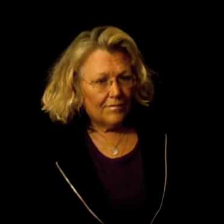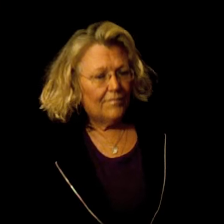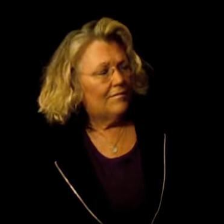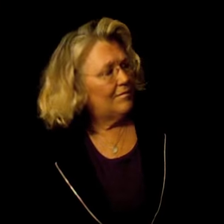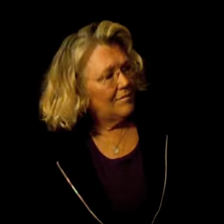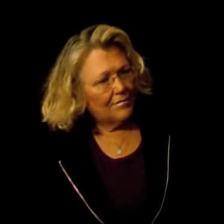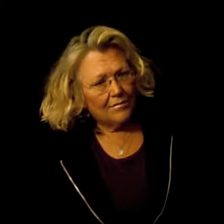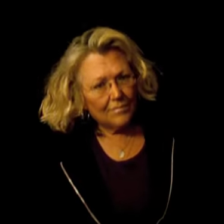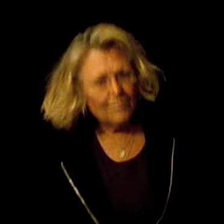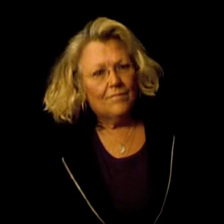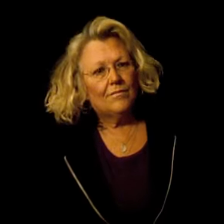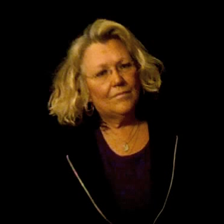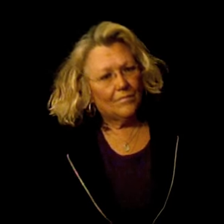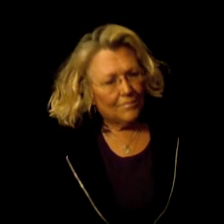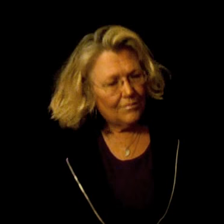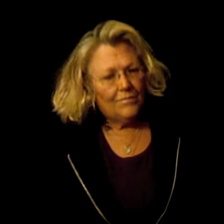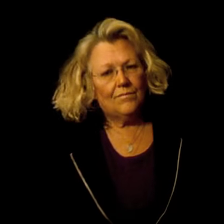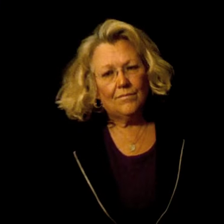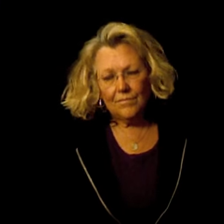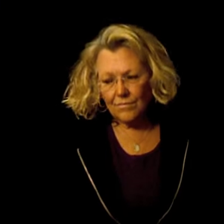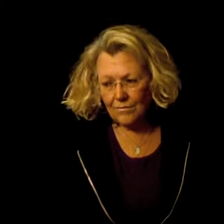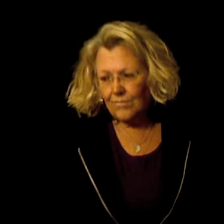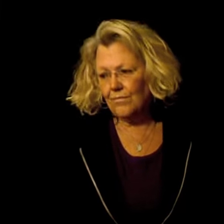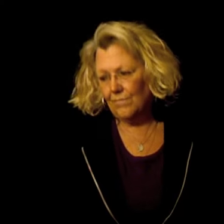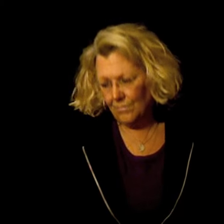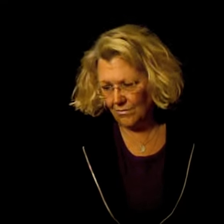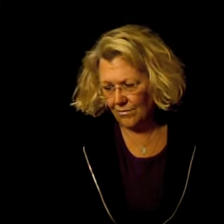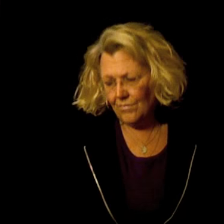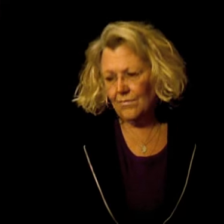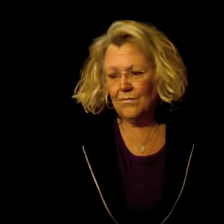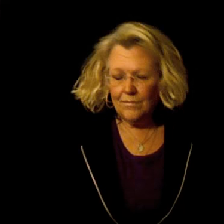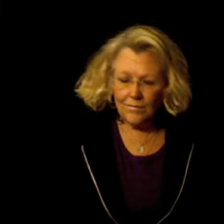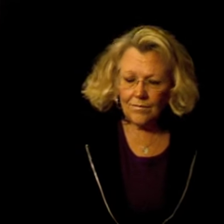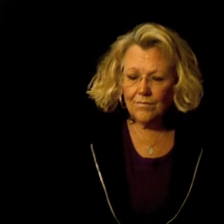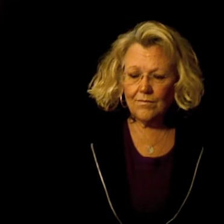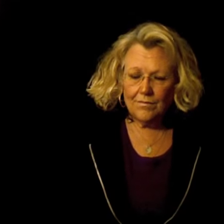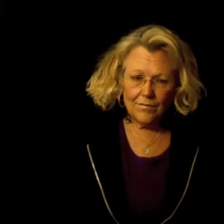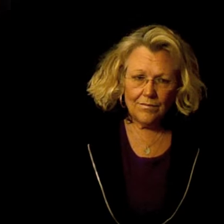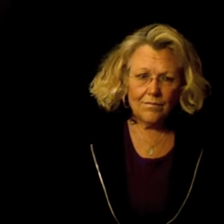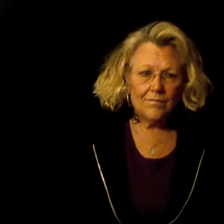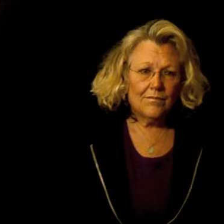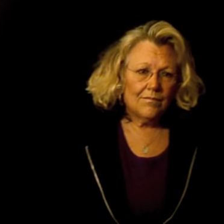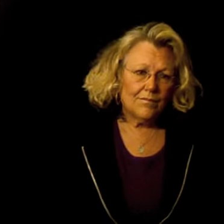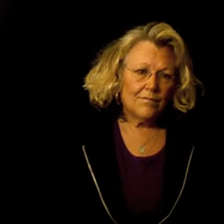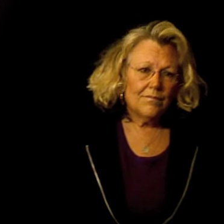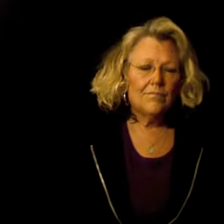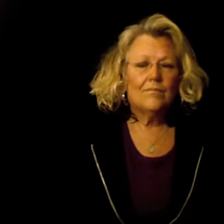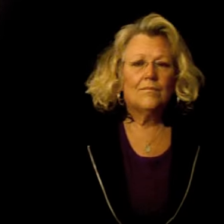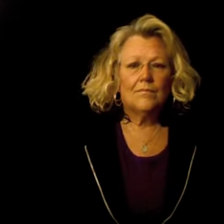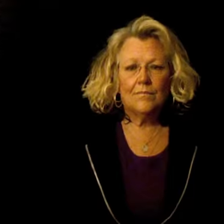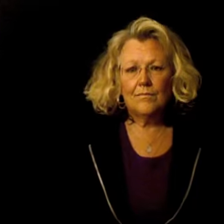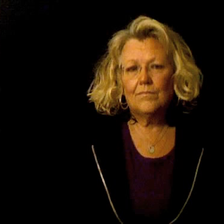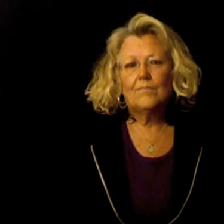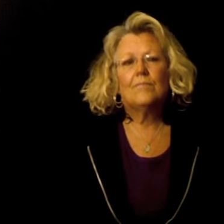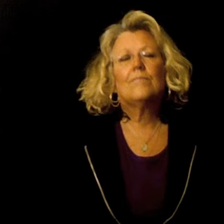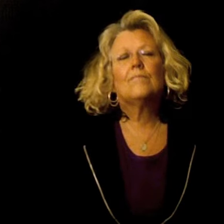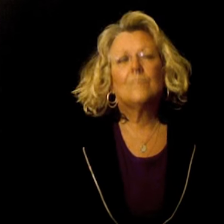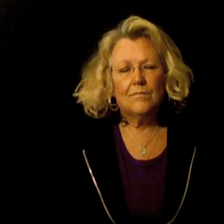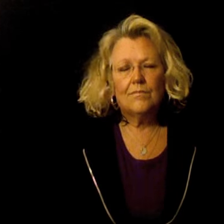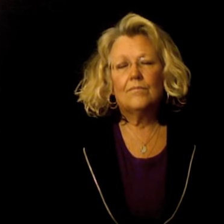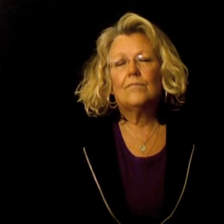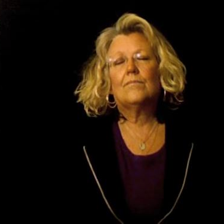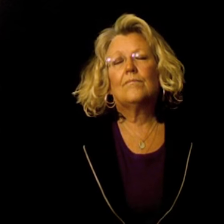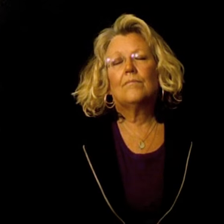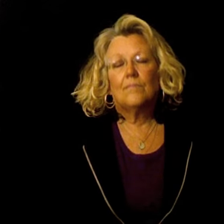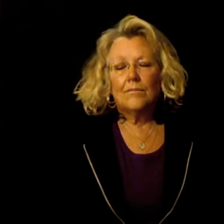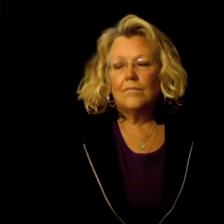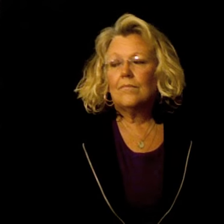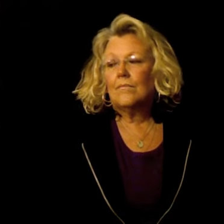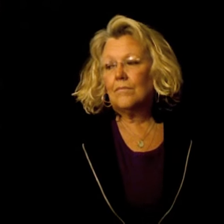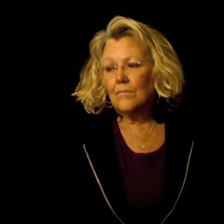be